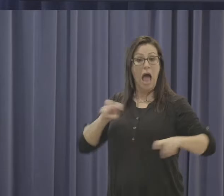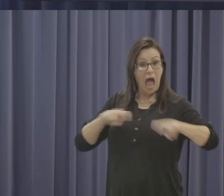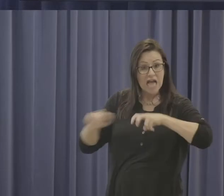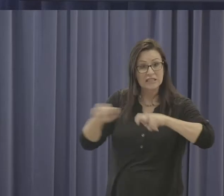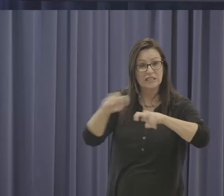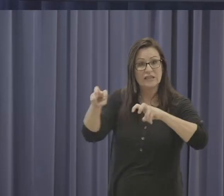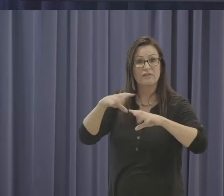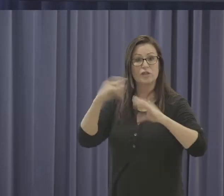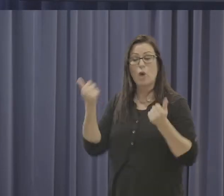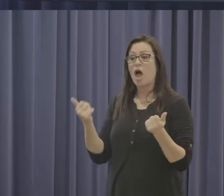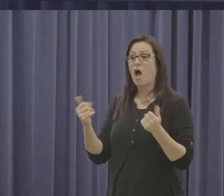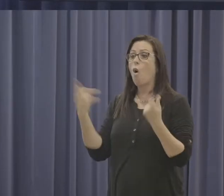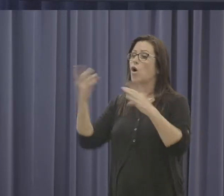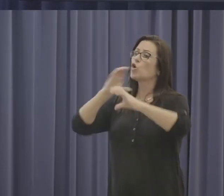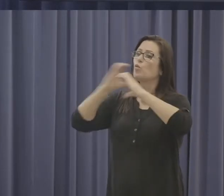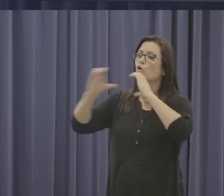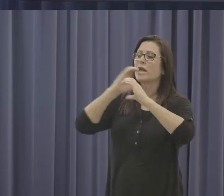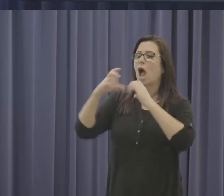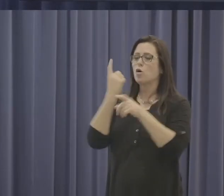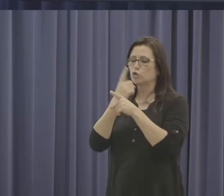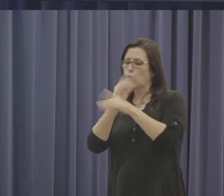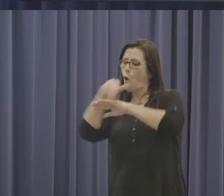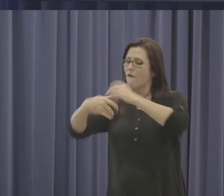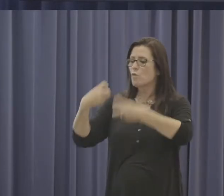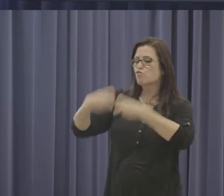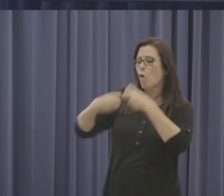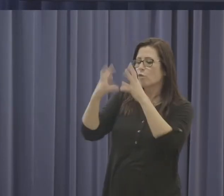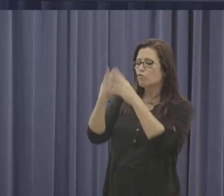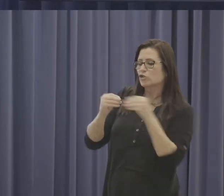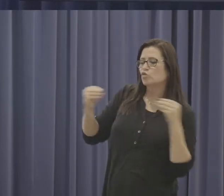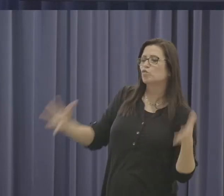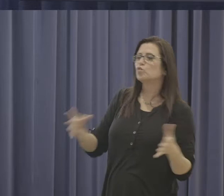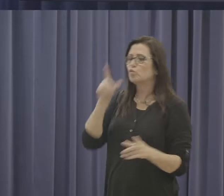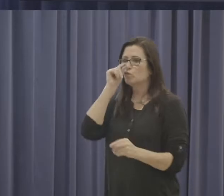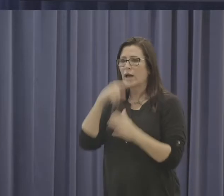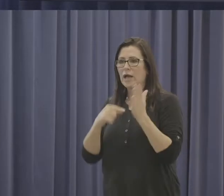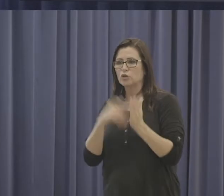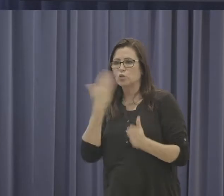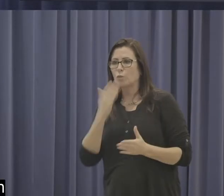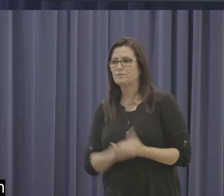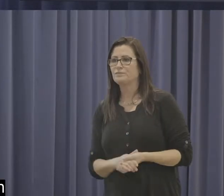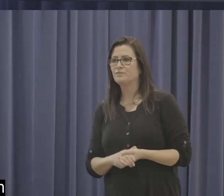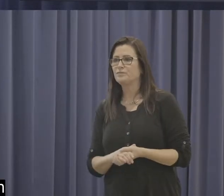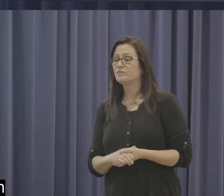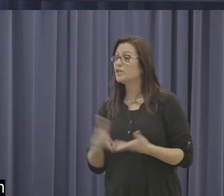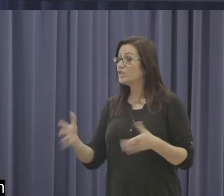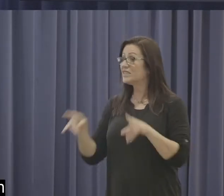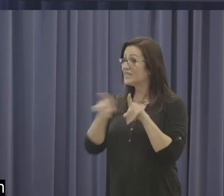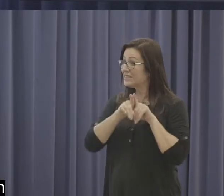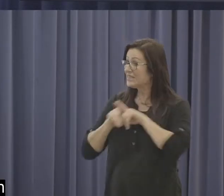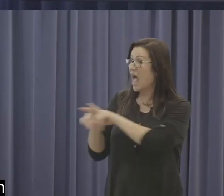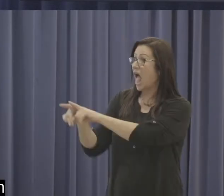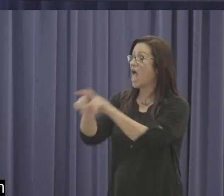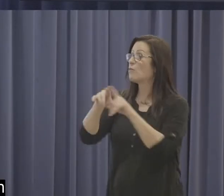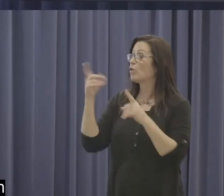active, and communicating or problem solving to resolve issues at school. So this is consistent with